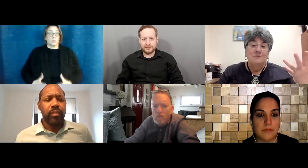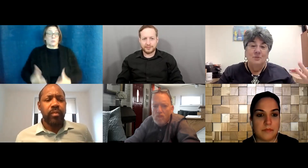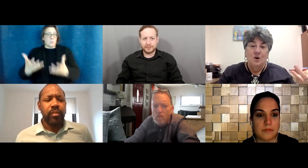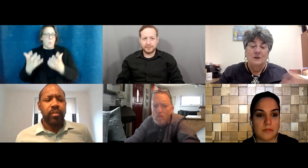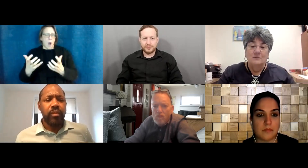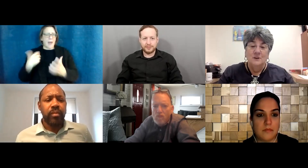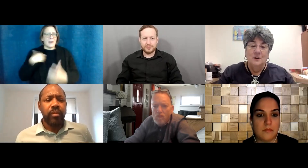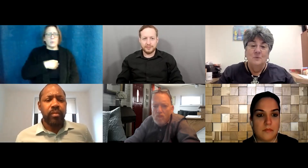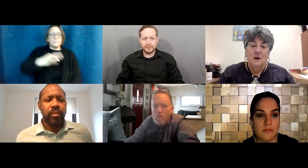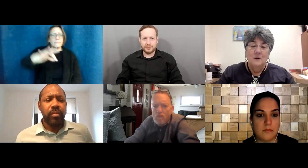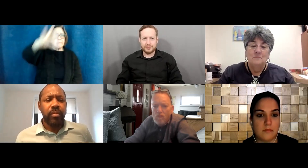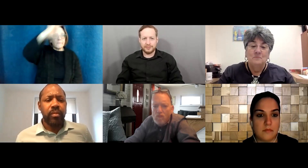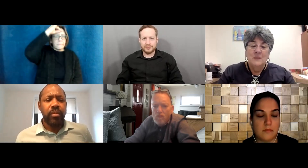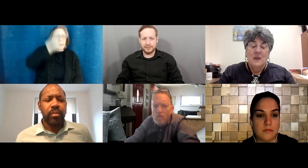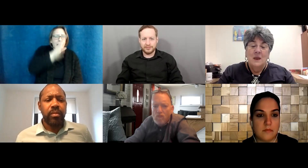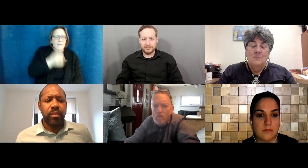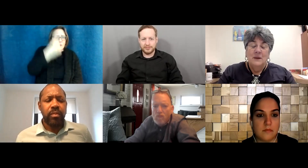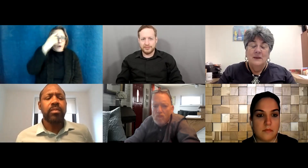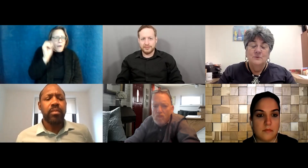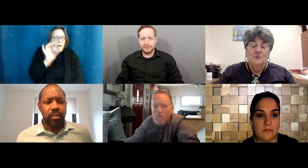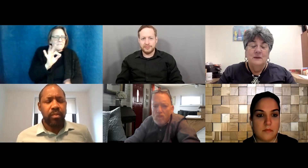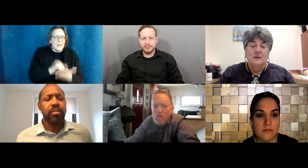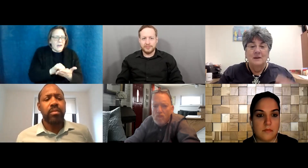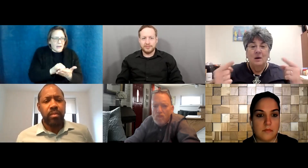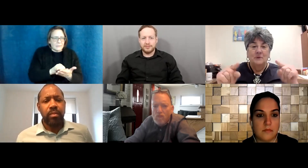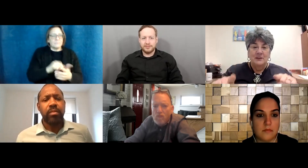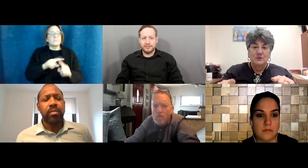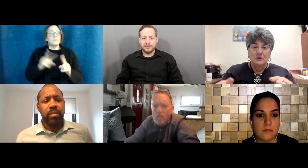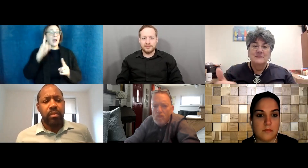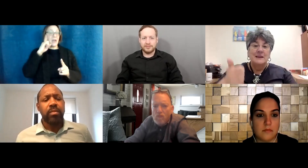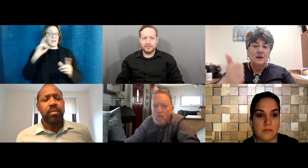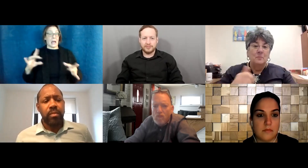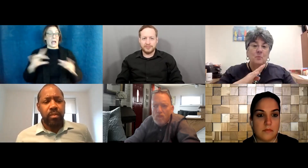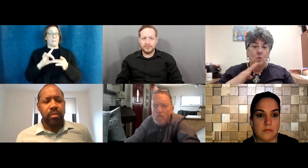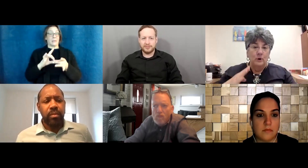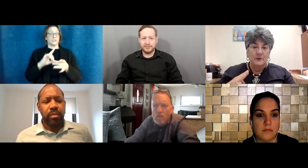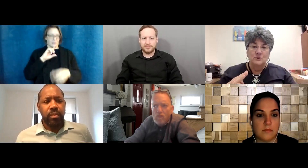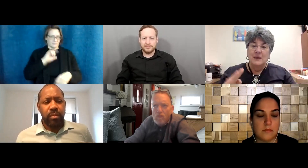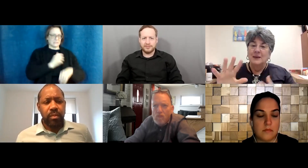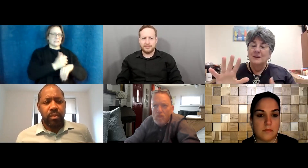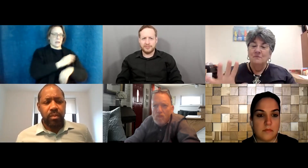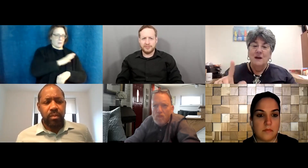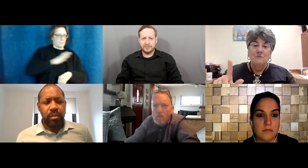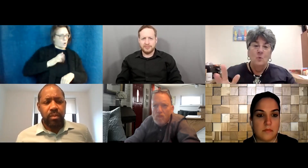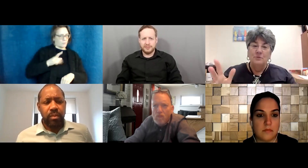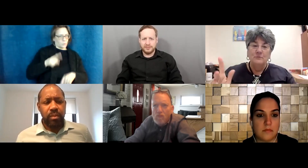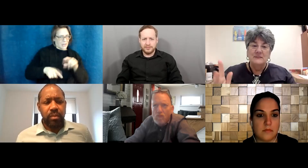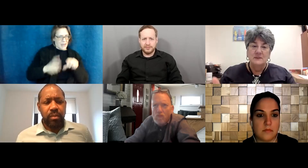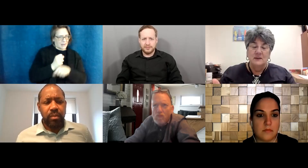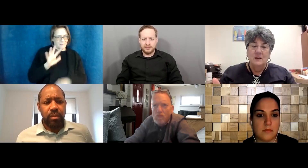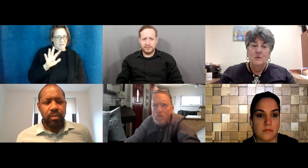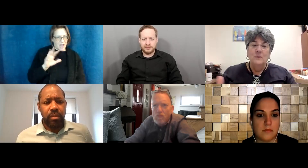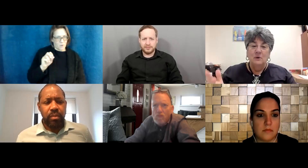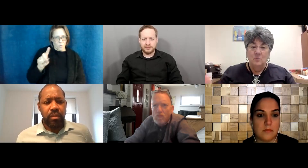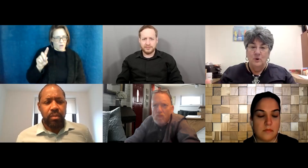haven't even thought of, but I do think a combination of setting up a board, because you can't get a